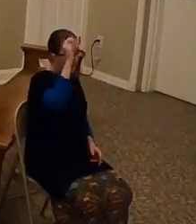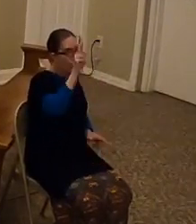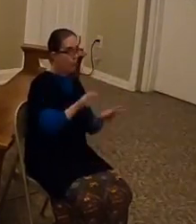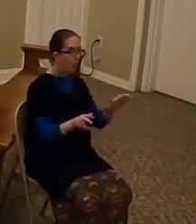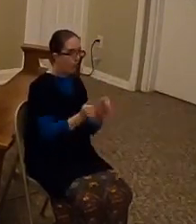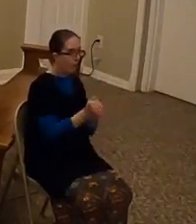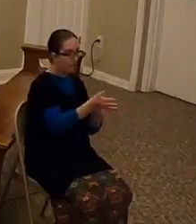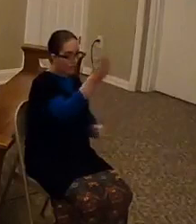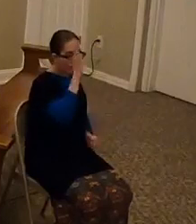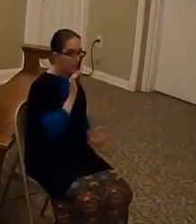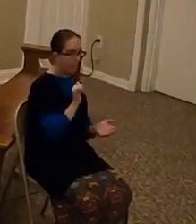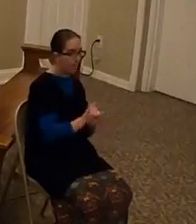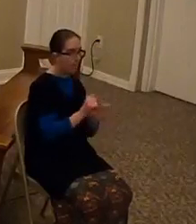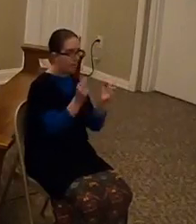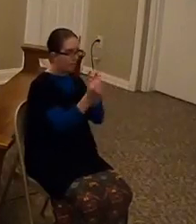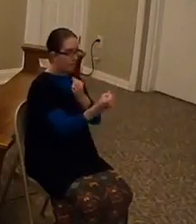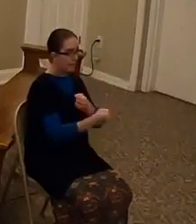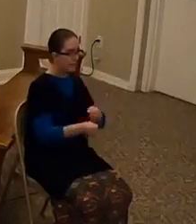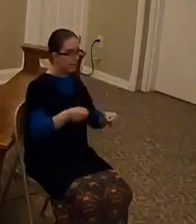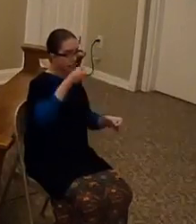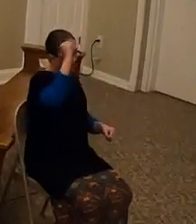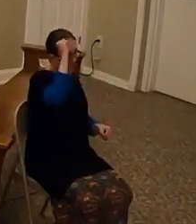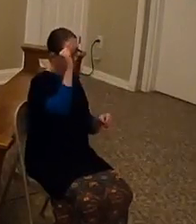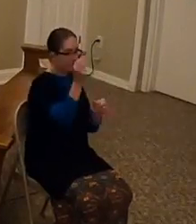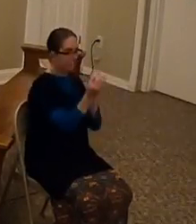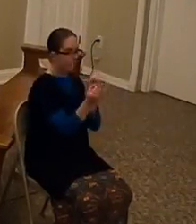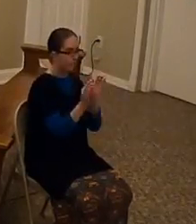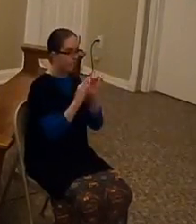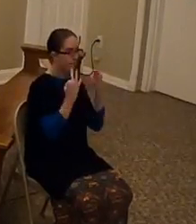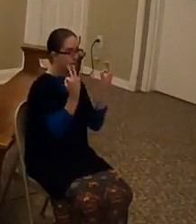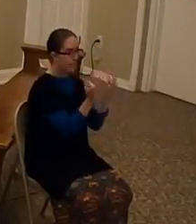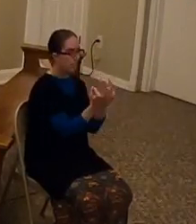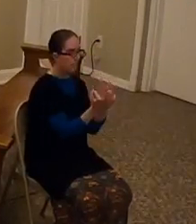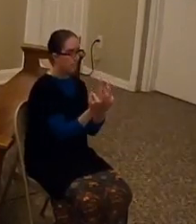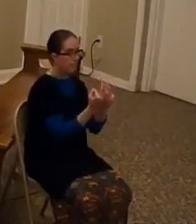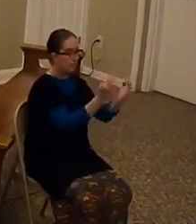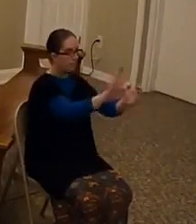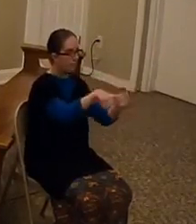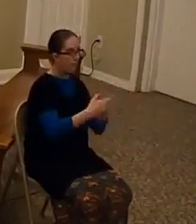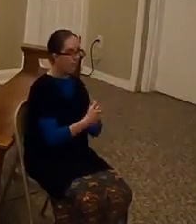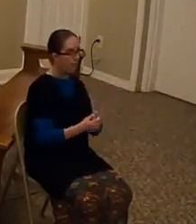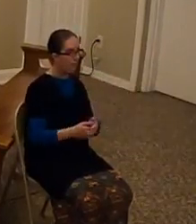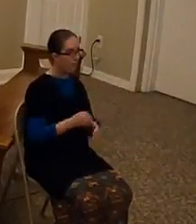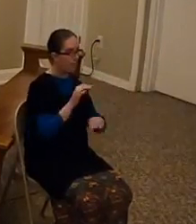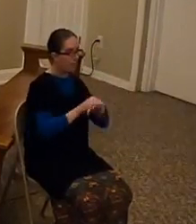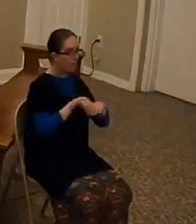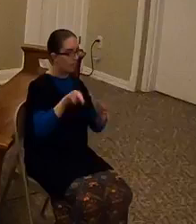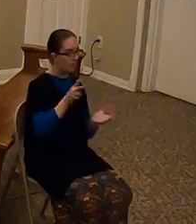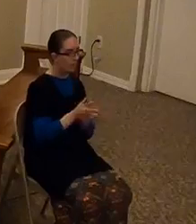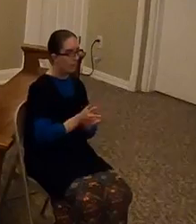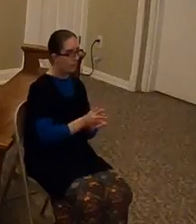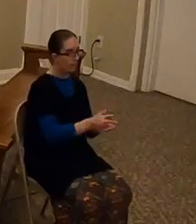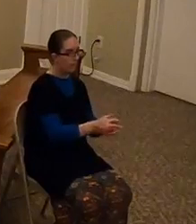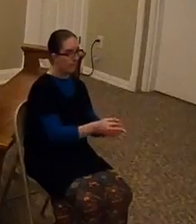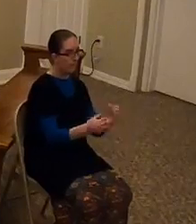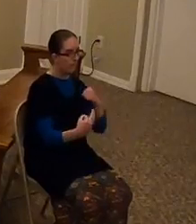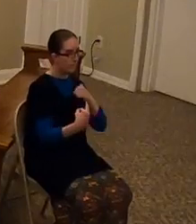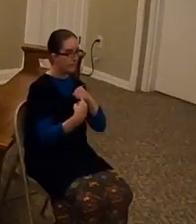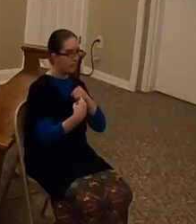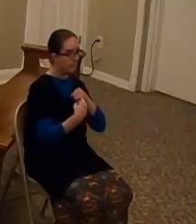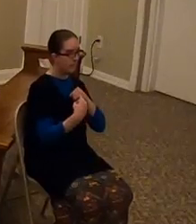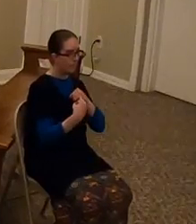Hallelujah. Amen. That saved his household. It saved everybody in his family. They all got on the ark and they were all saved.